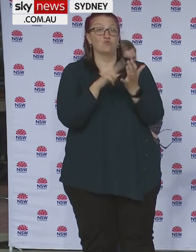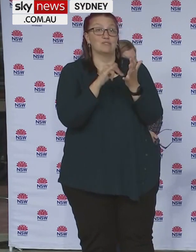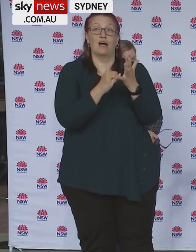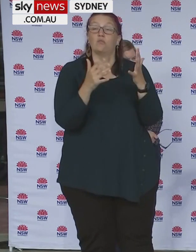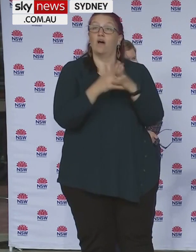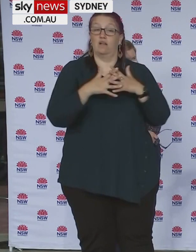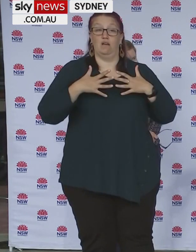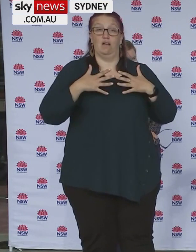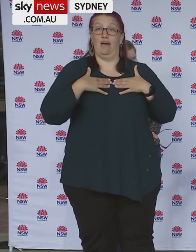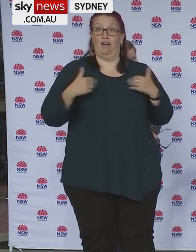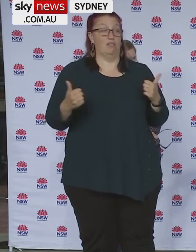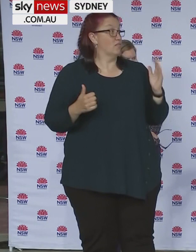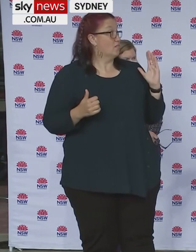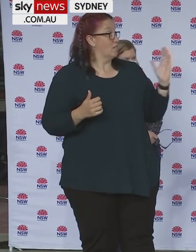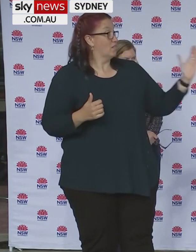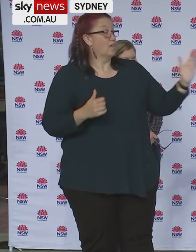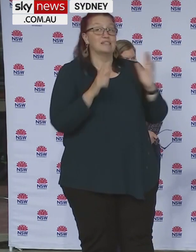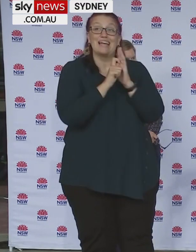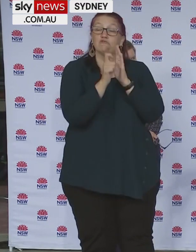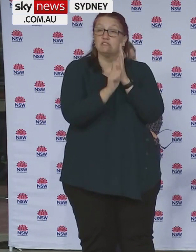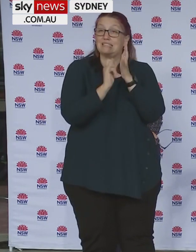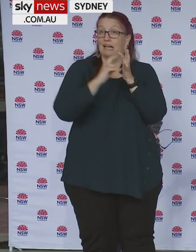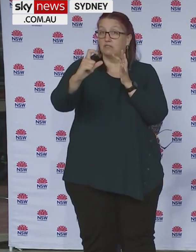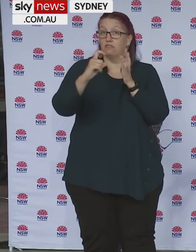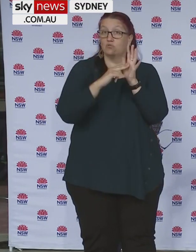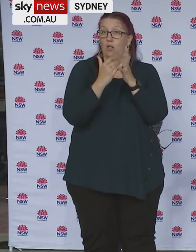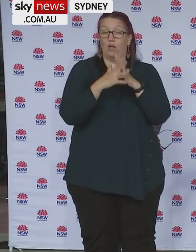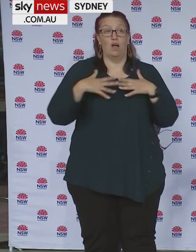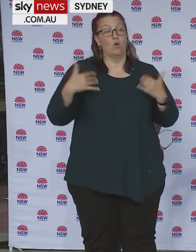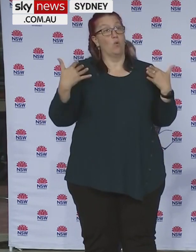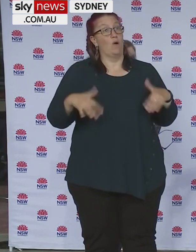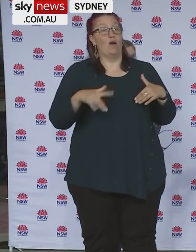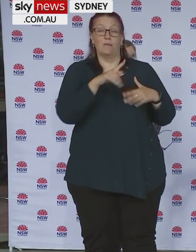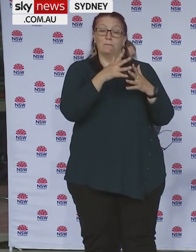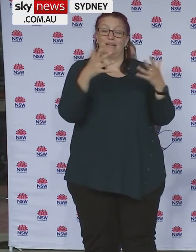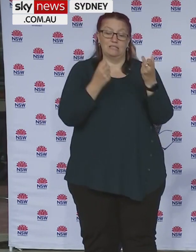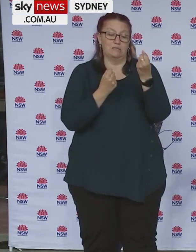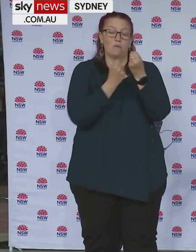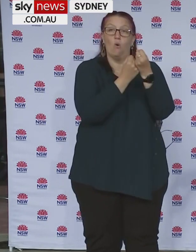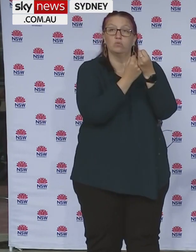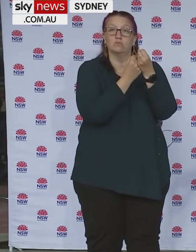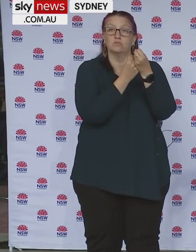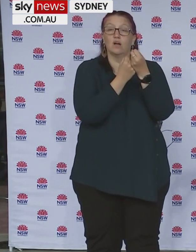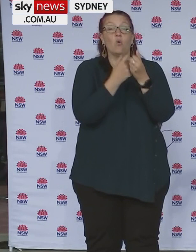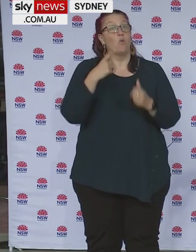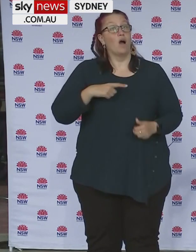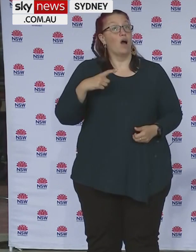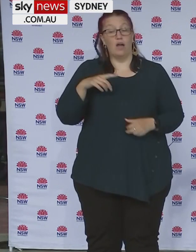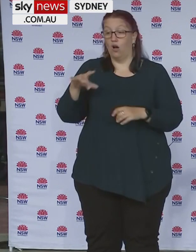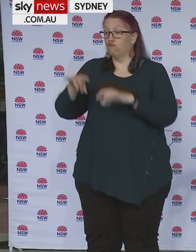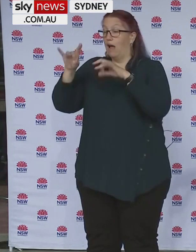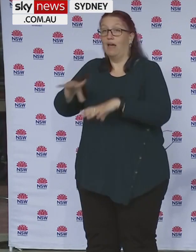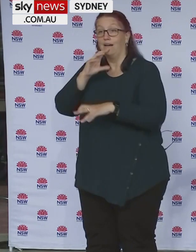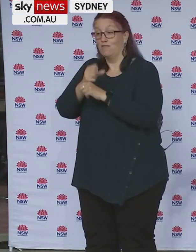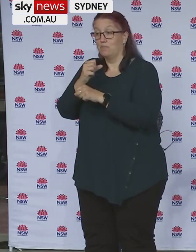who are here today, for managing the New South Wales Government's contribution to support the federal government's vaccine rollout. I'm pleased to say, as